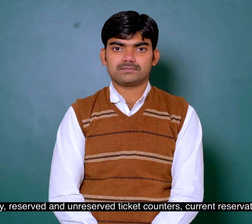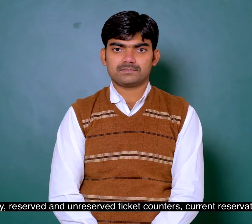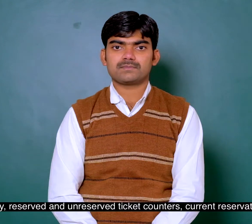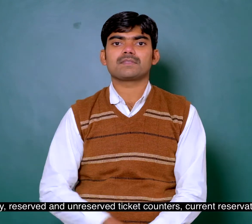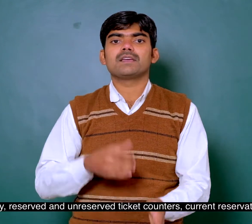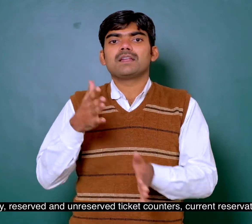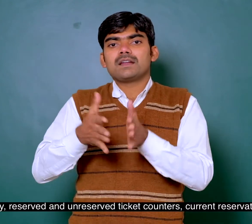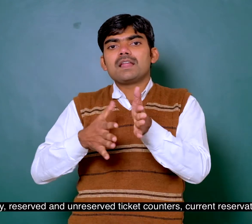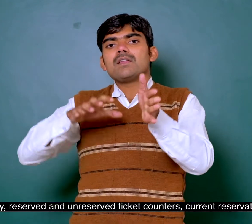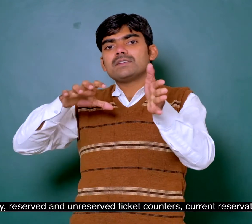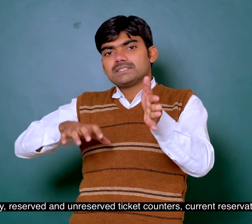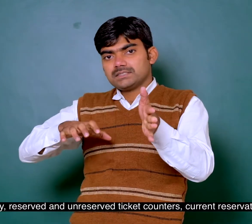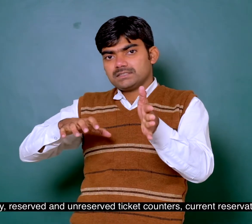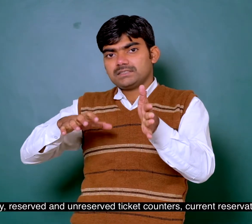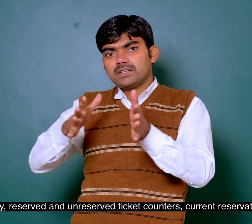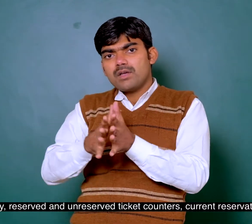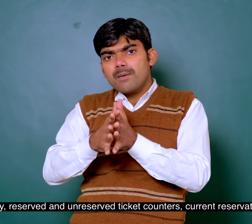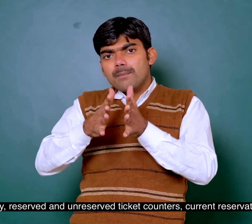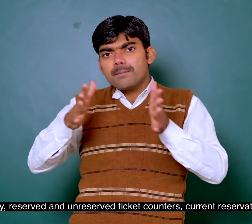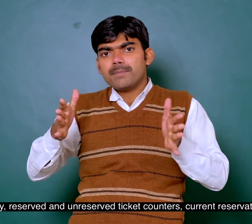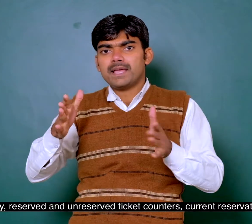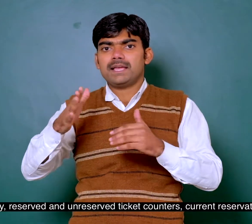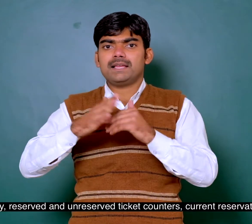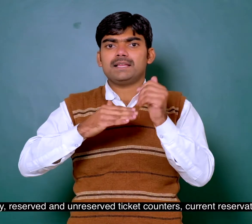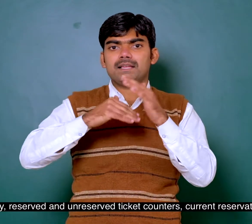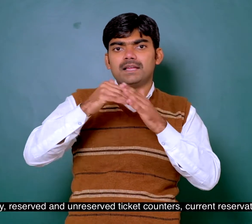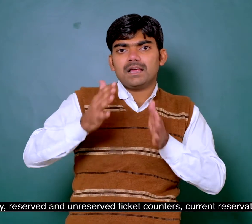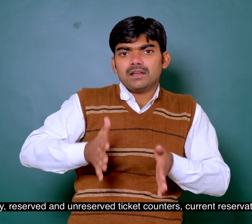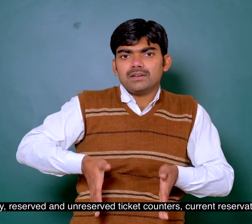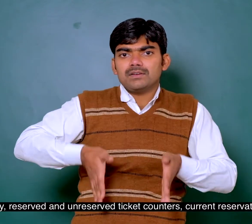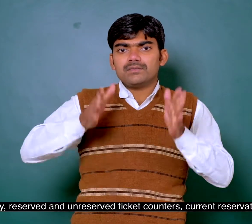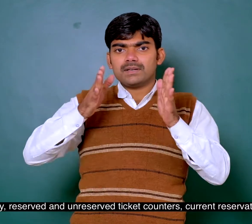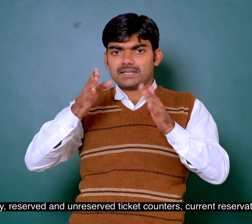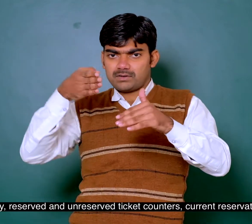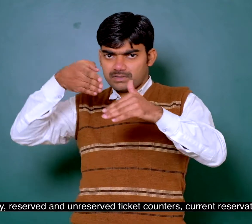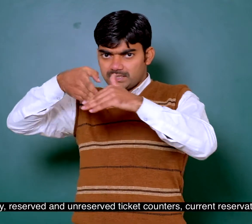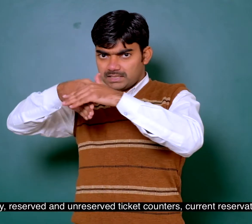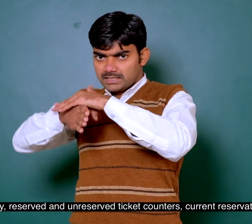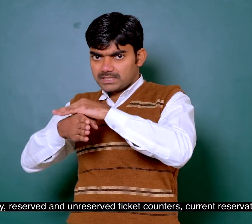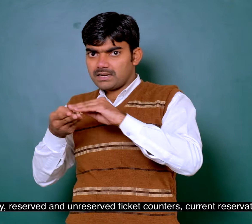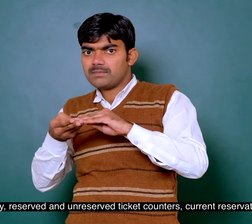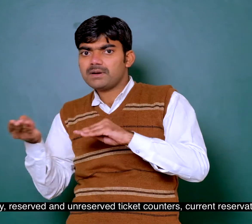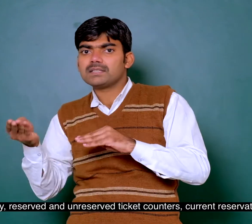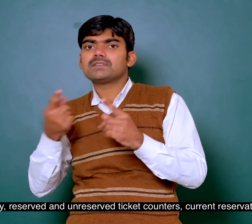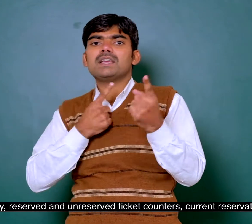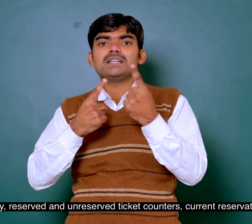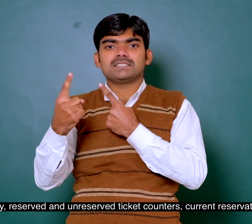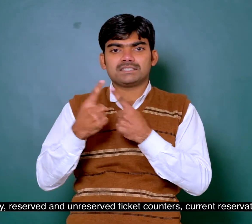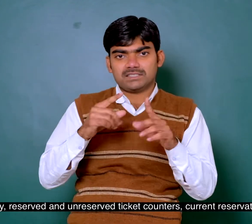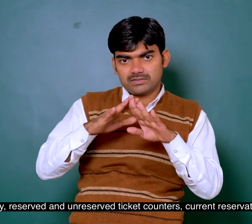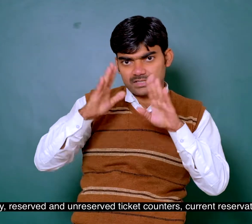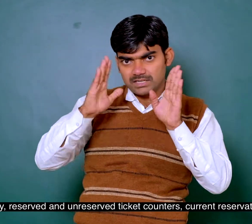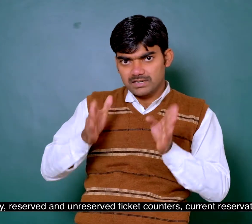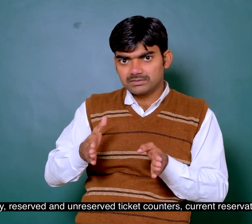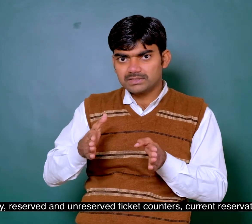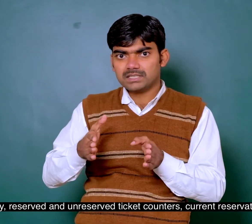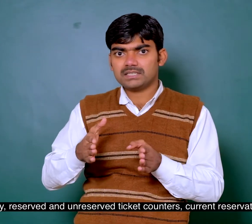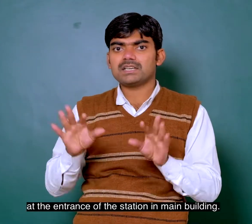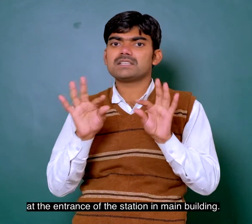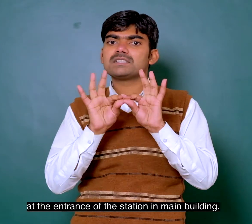It has inquiry, reserved and unreserved ticket counters, current reservation counter at the